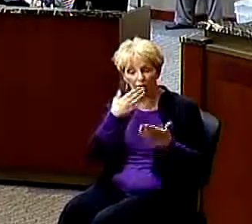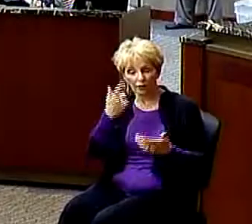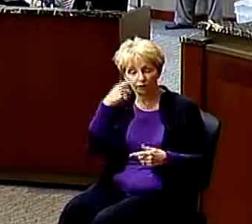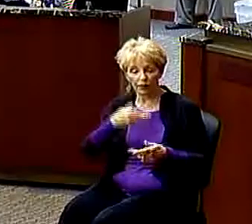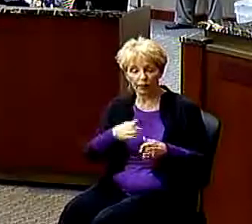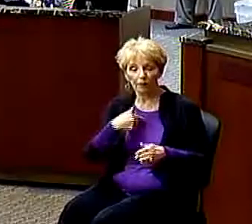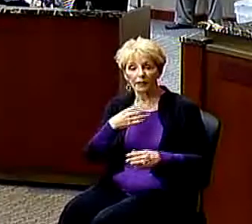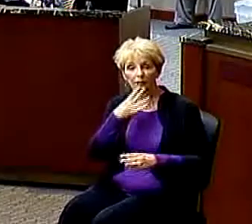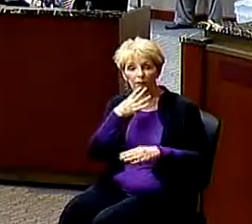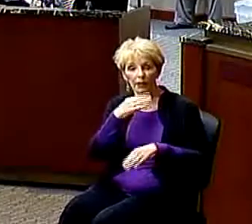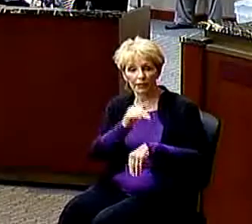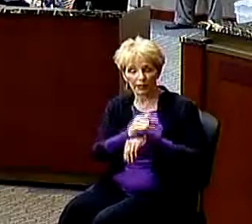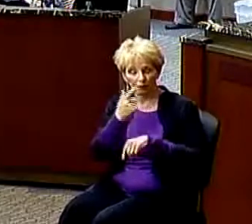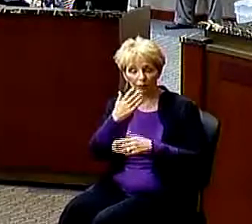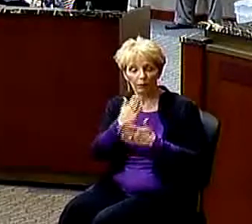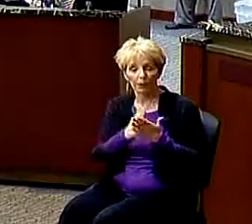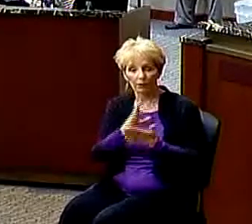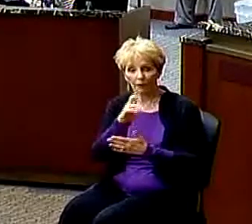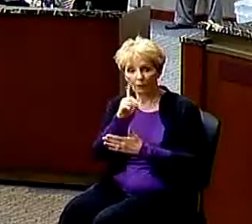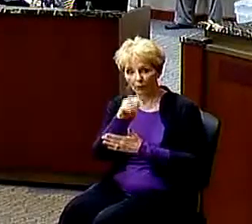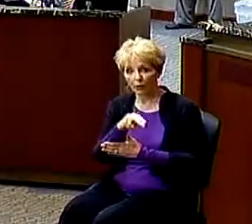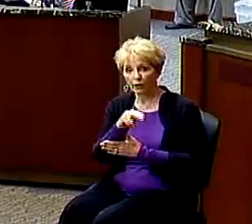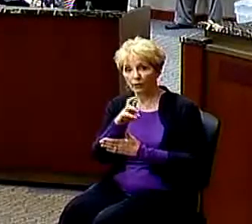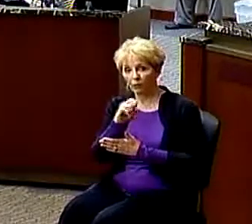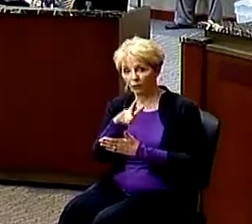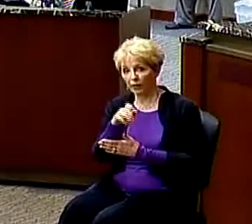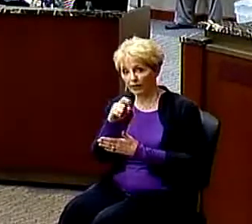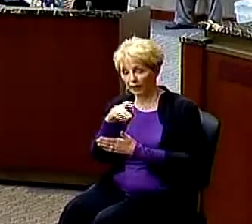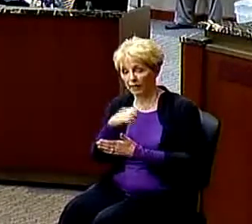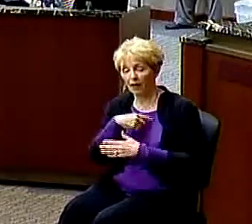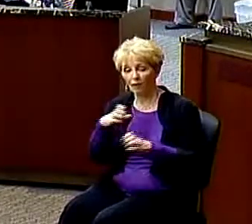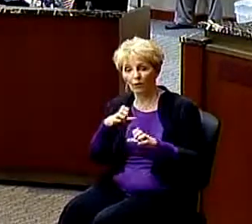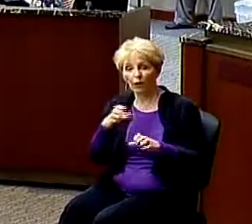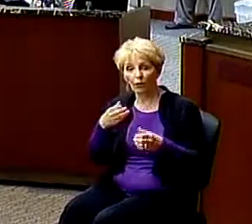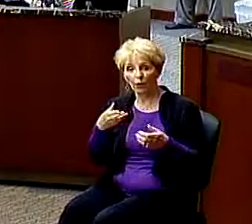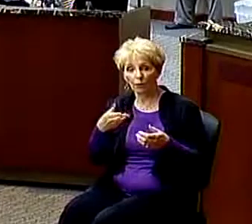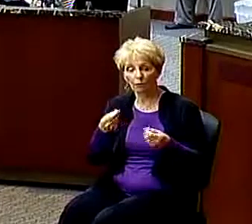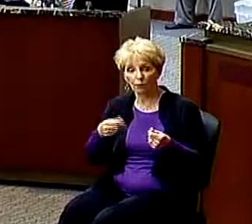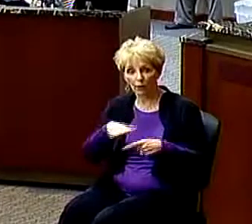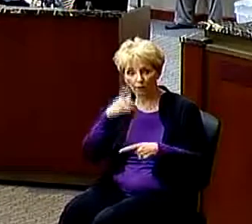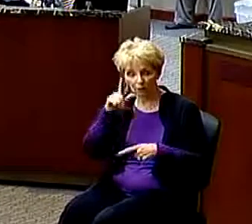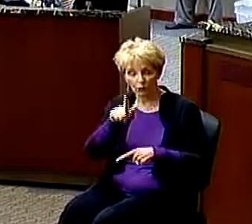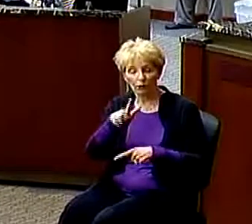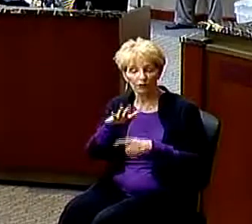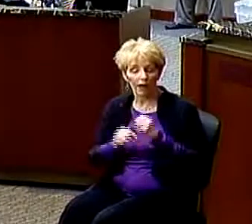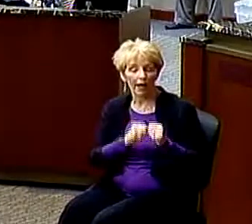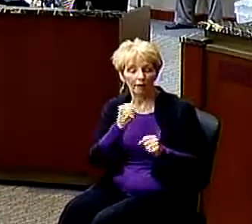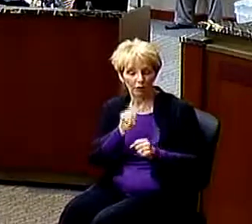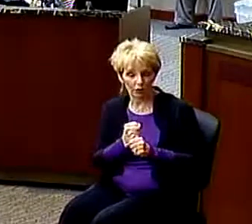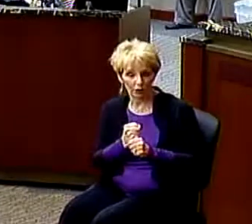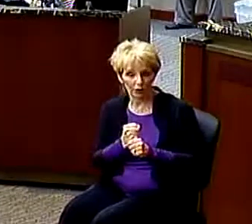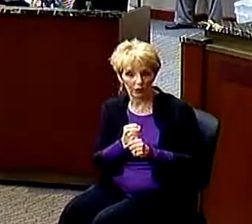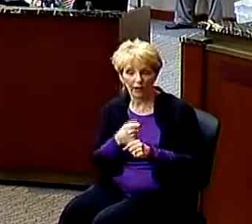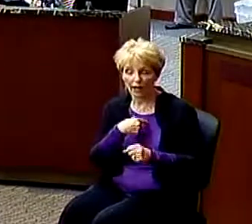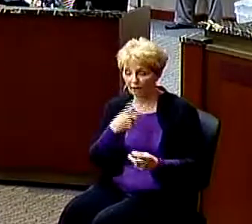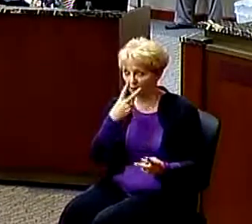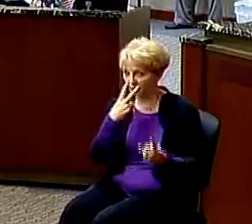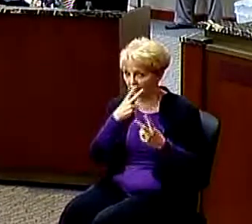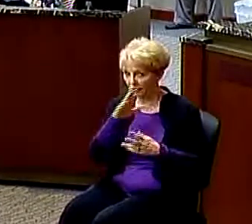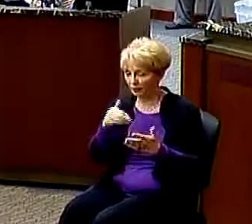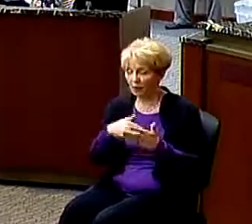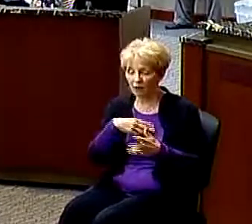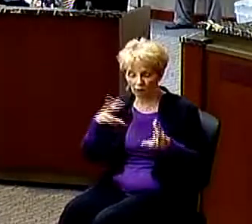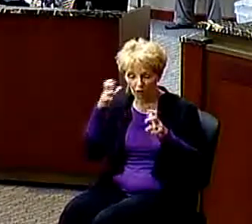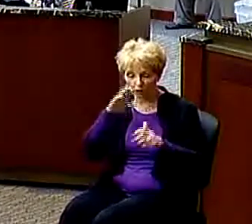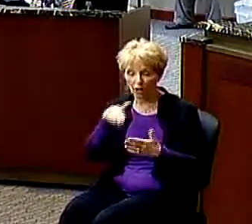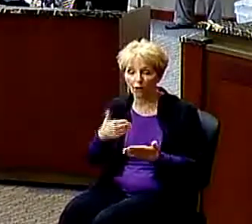letting me speak tonight on behalf of Breeden Real Estate. I've done property management for 25 years. I've seen it all, and I've heard